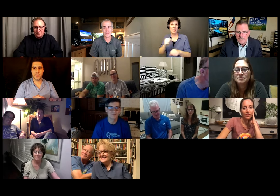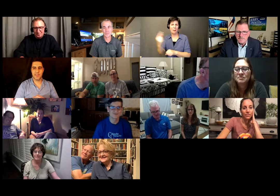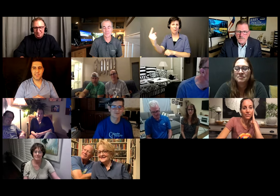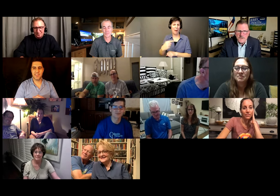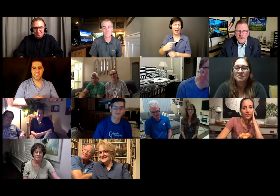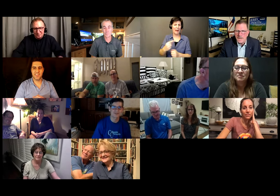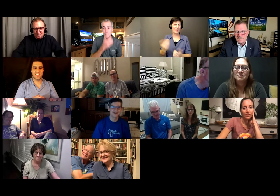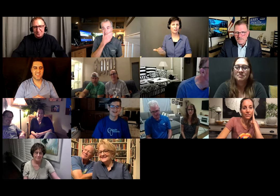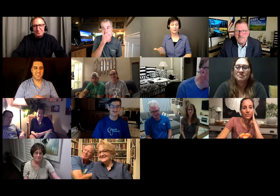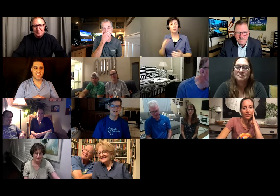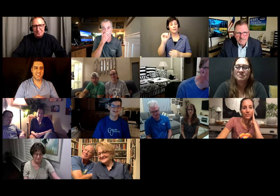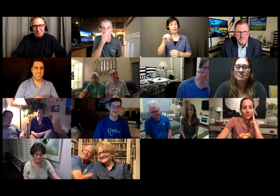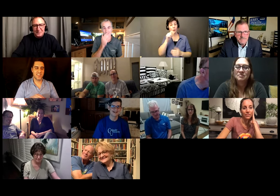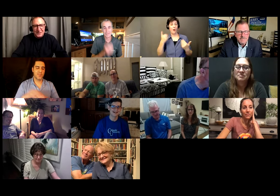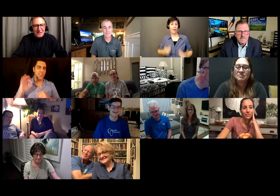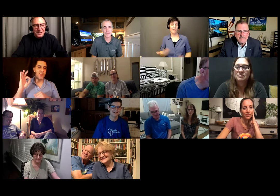So, that's who I am.